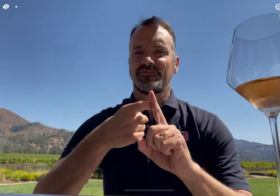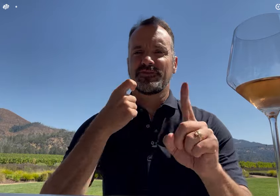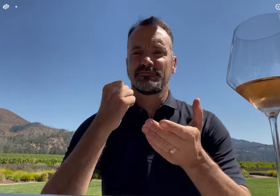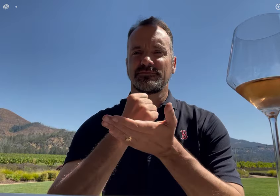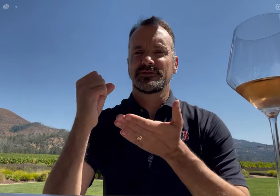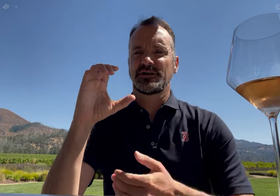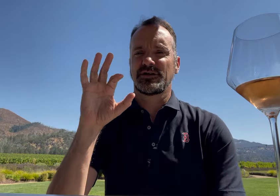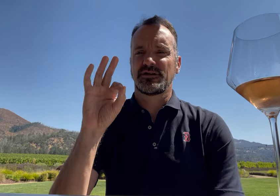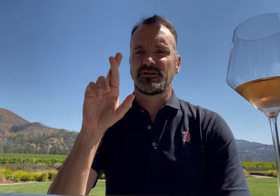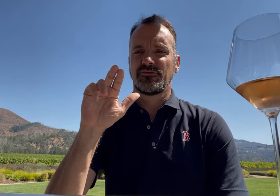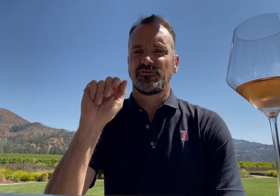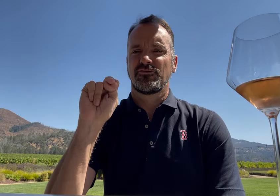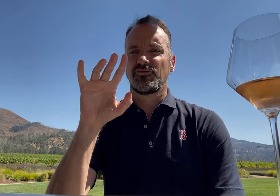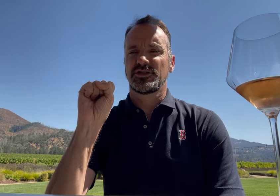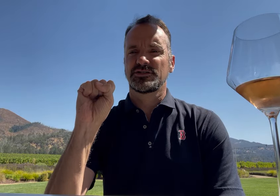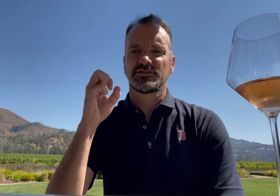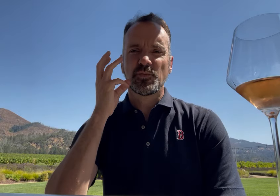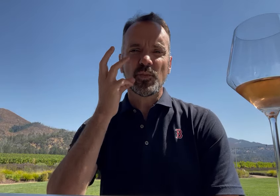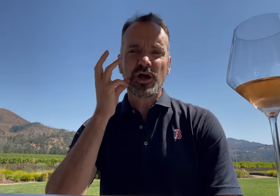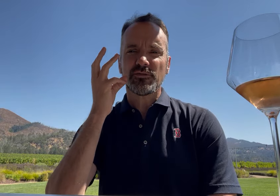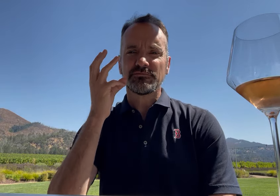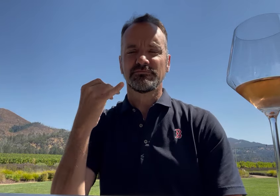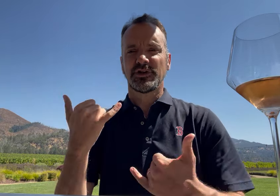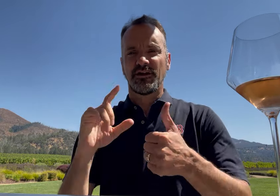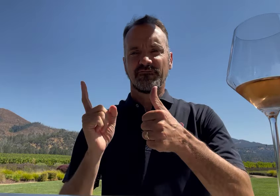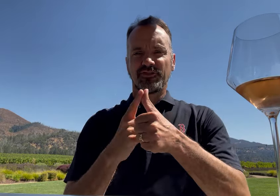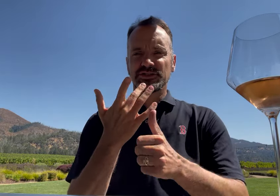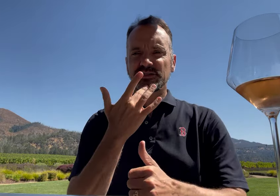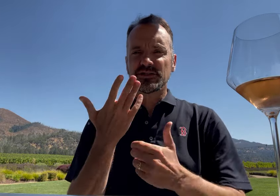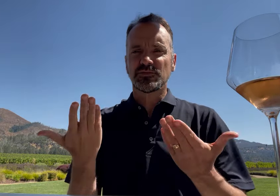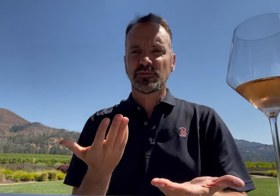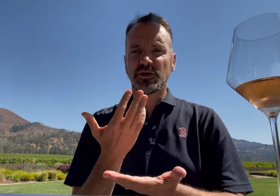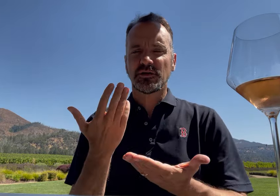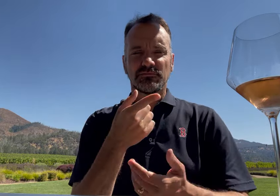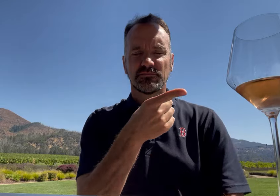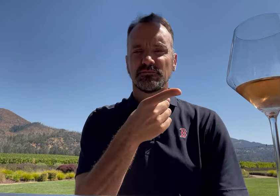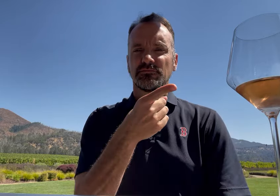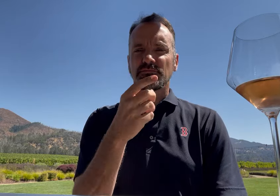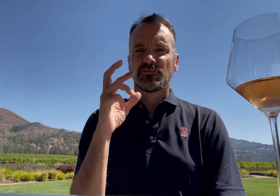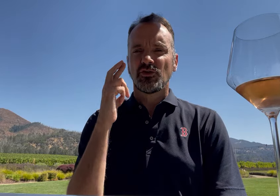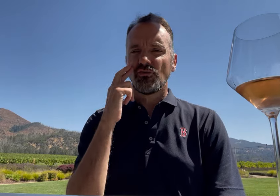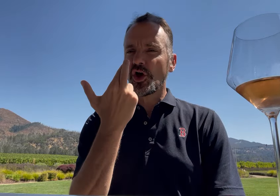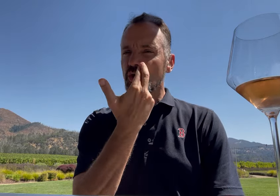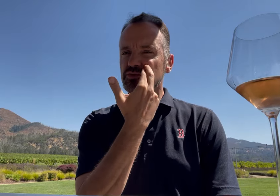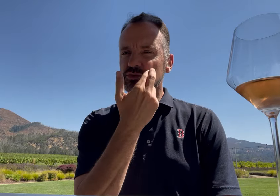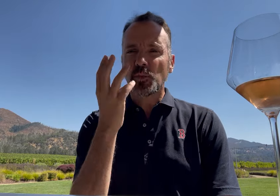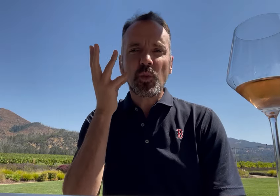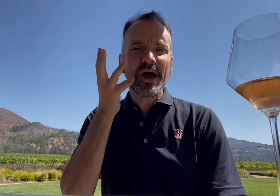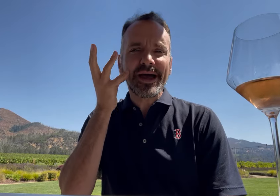Hello from St. Francis Winery. The first wine I've tasted is